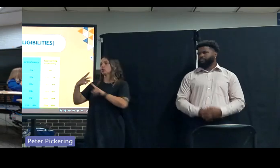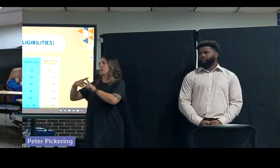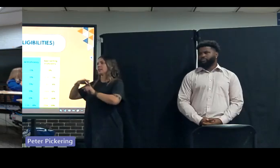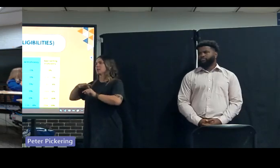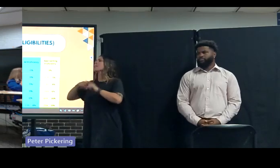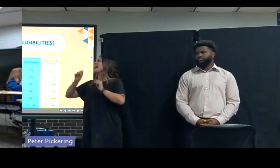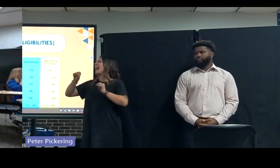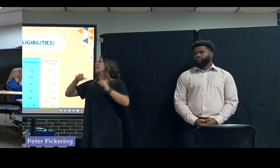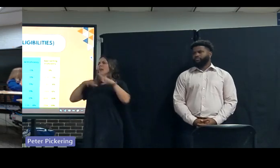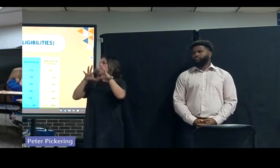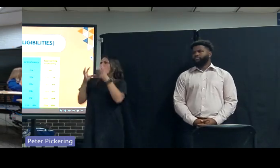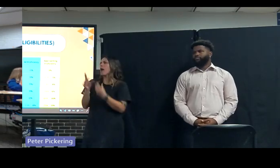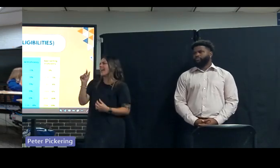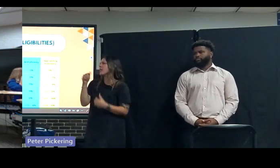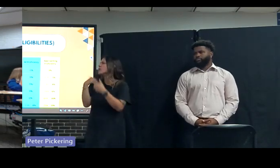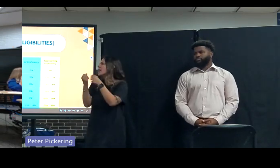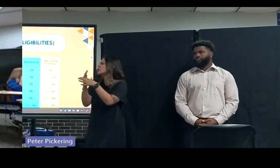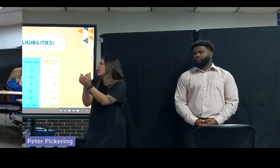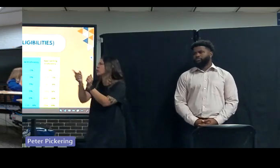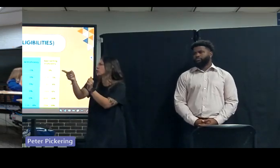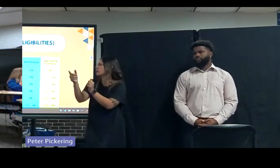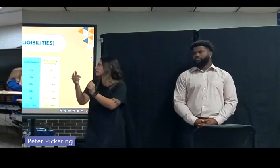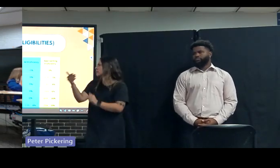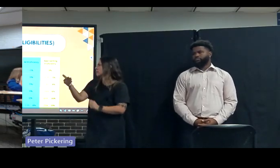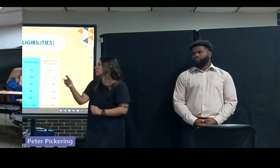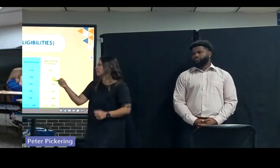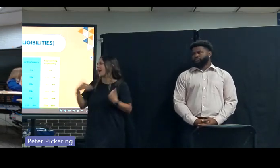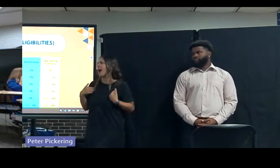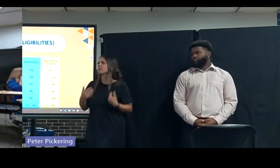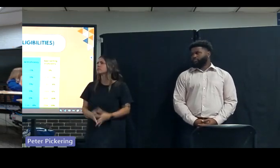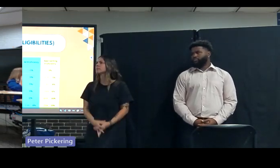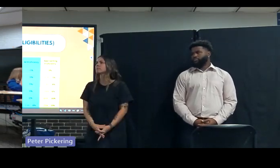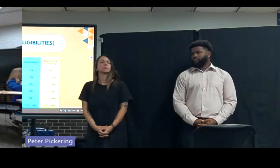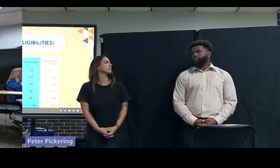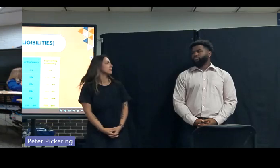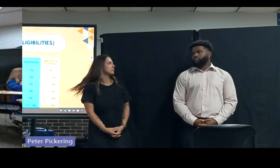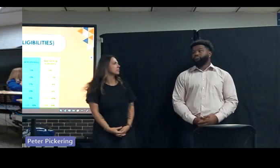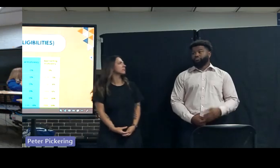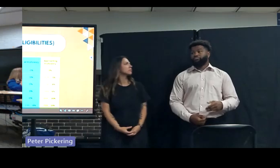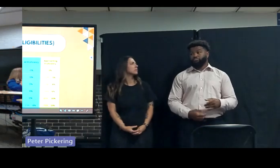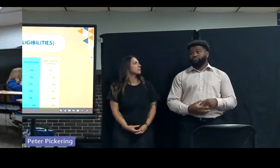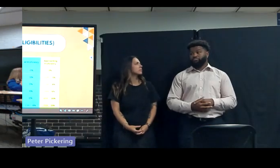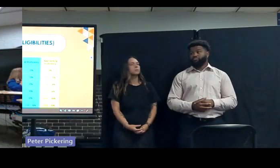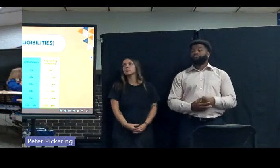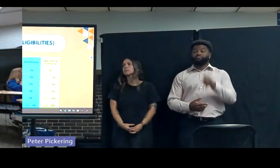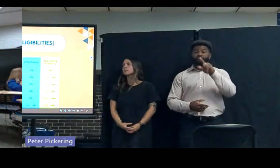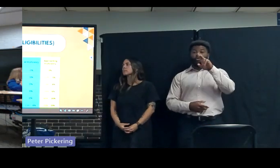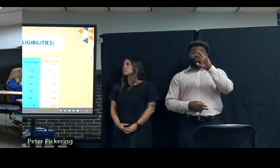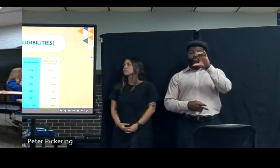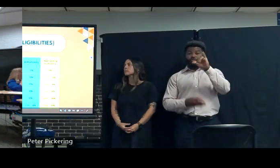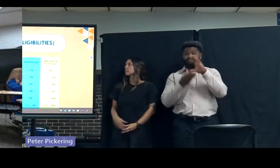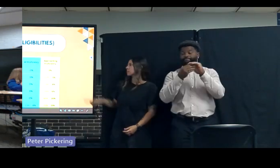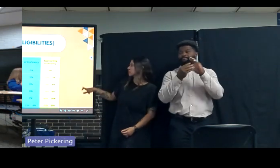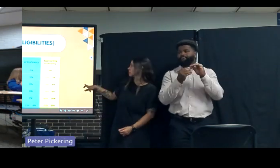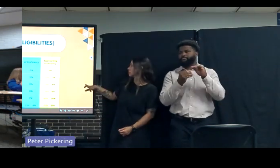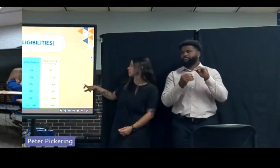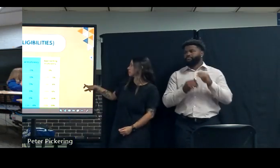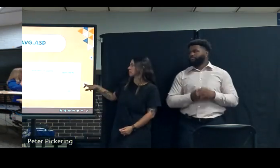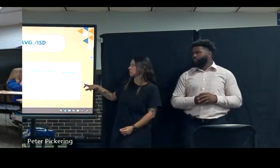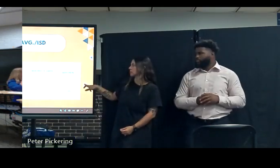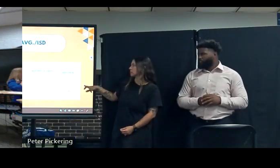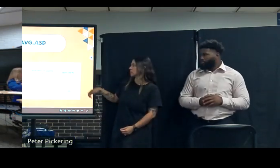this meeting, we separated it into those two different categories, but we can definitely share that data with you because we have it. I